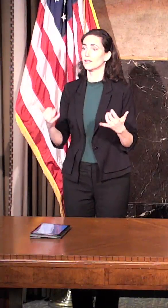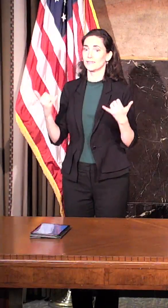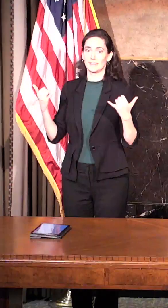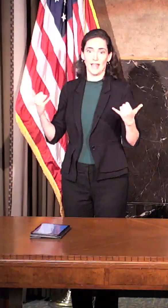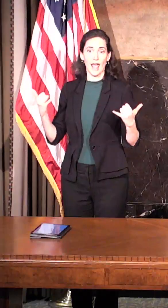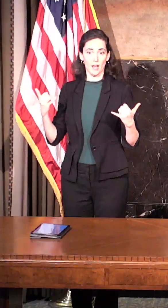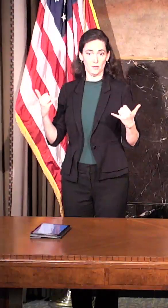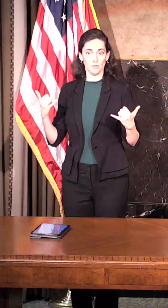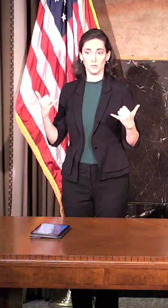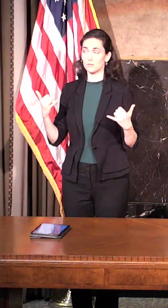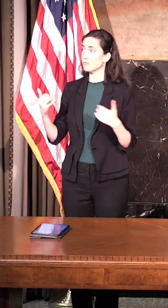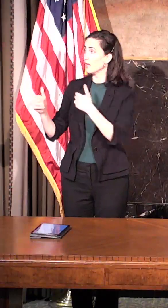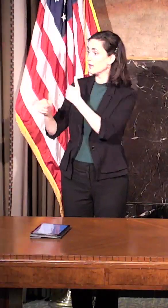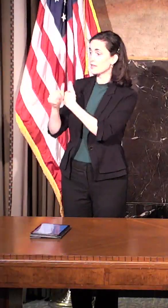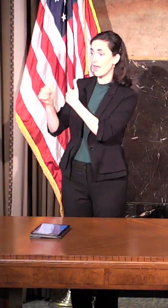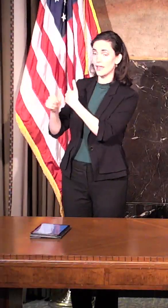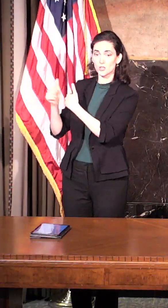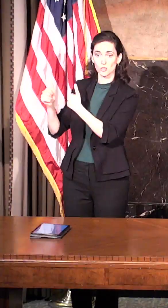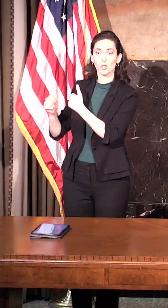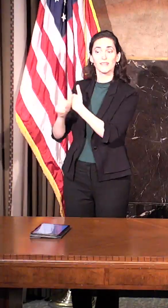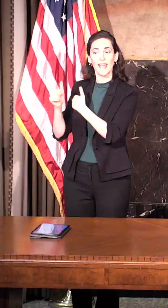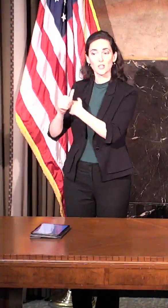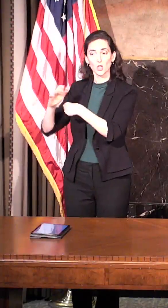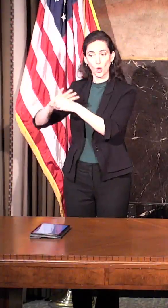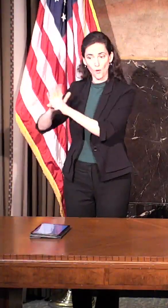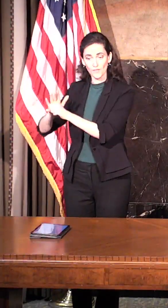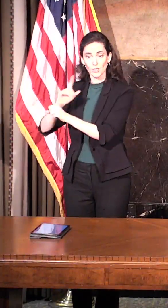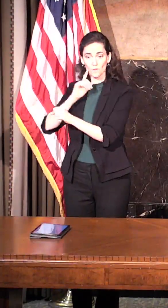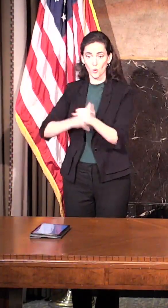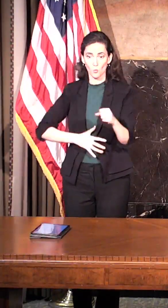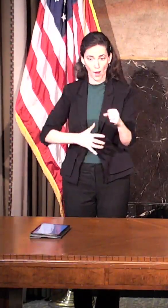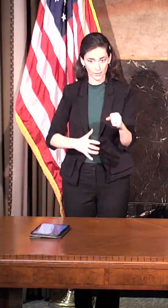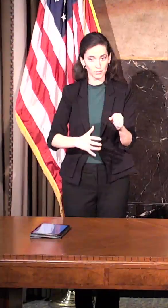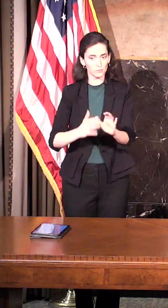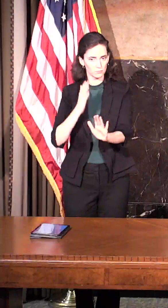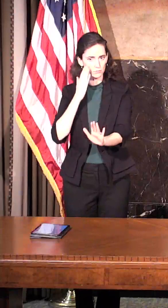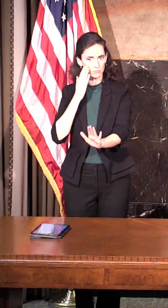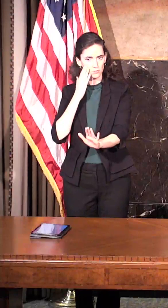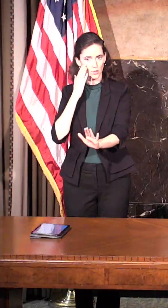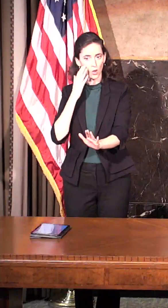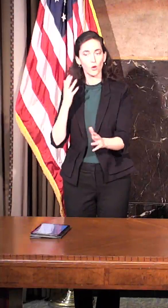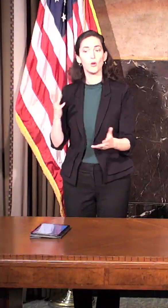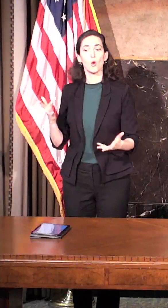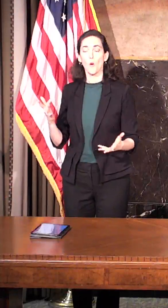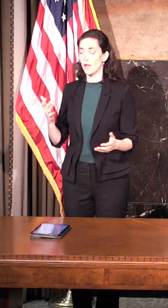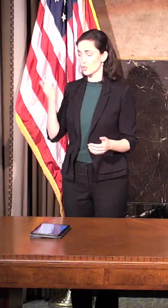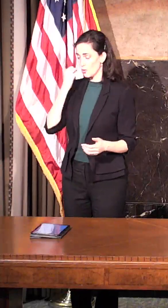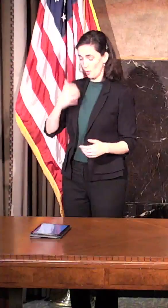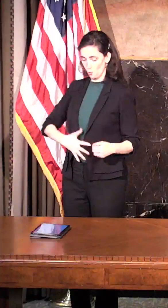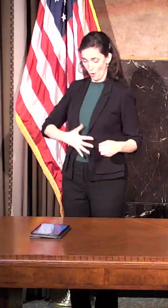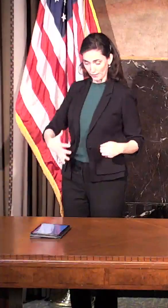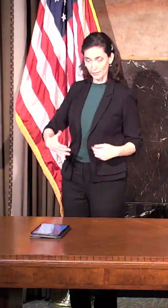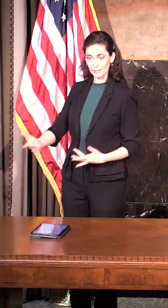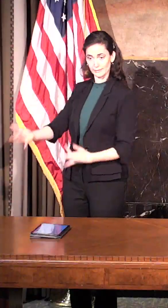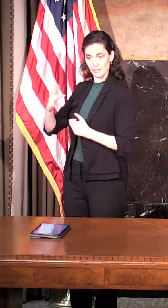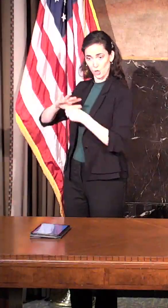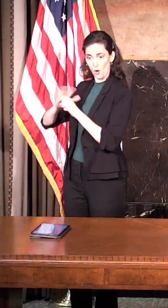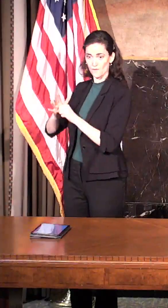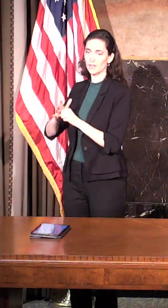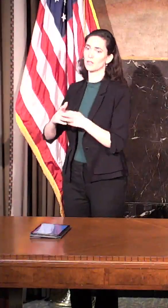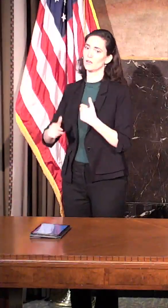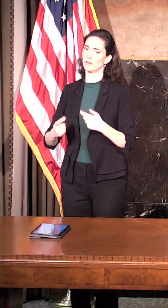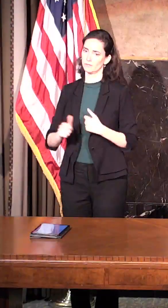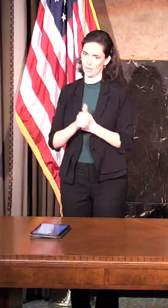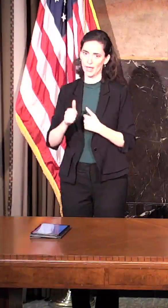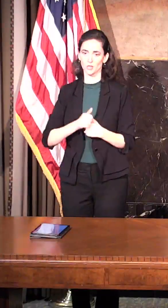now on what the risks of COVID are in pregnancy. And that's increased maternal complications. And as the governor mentioned last week,